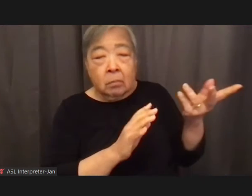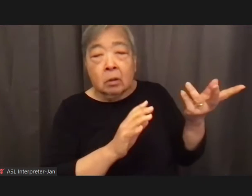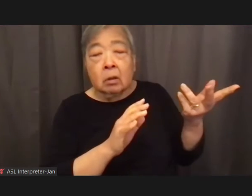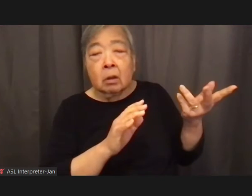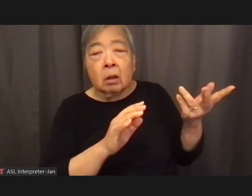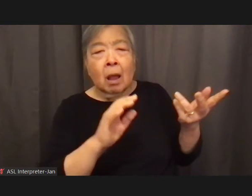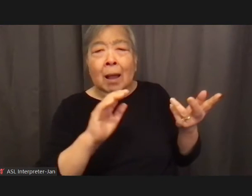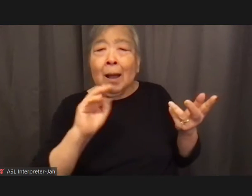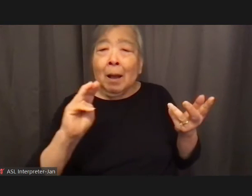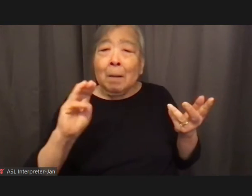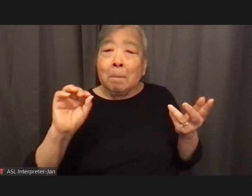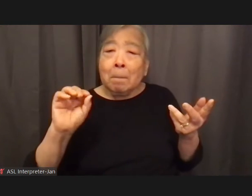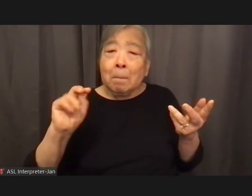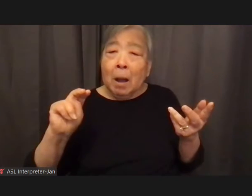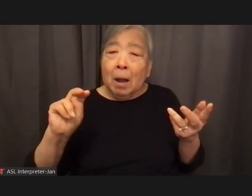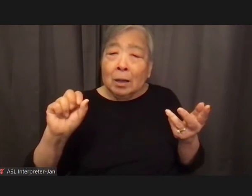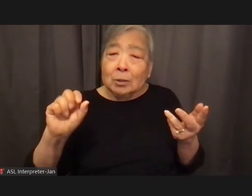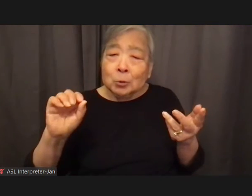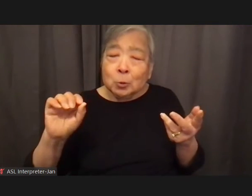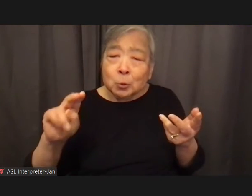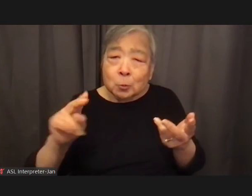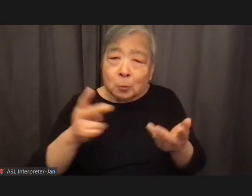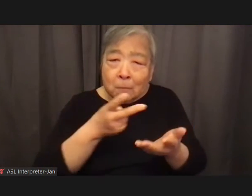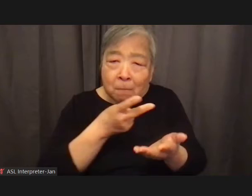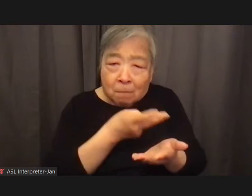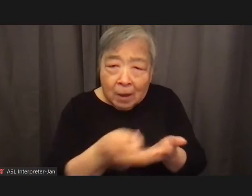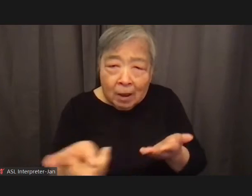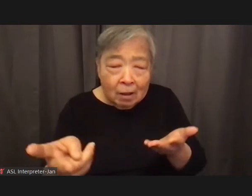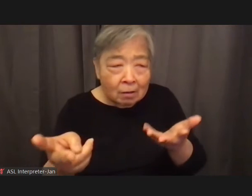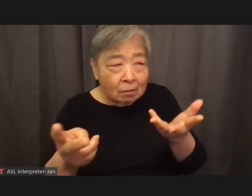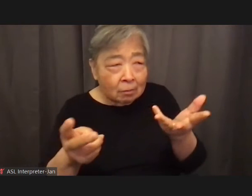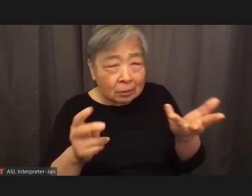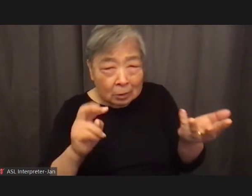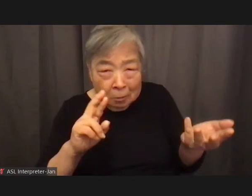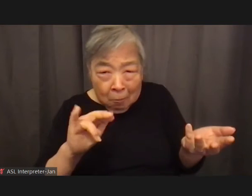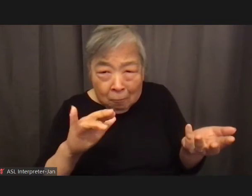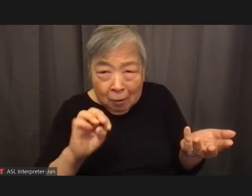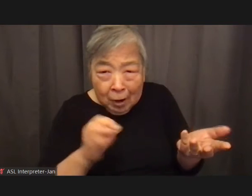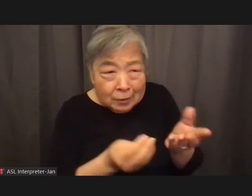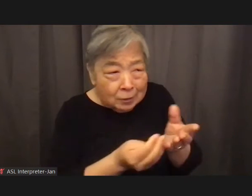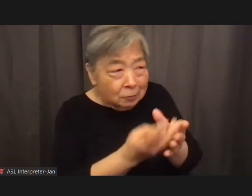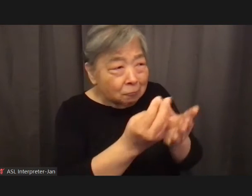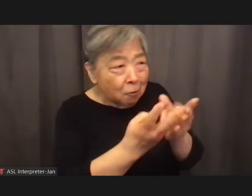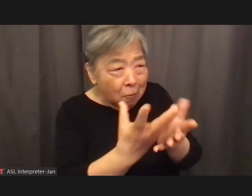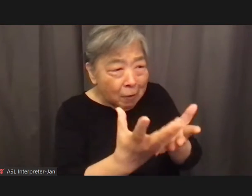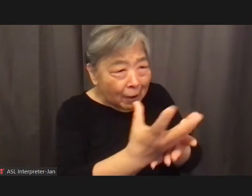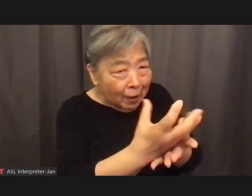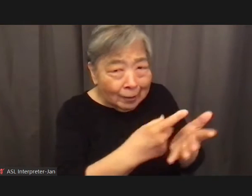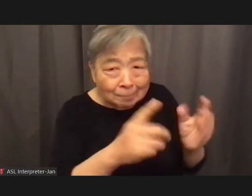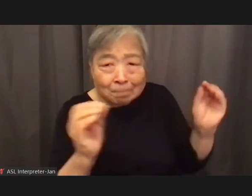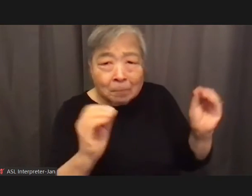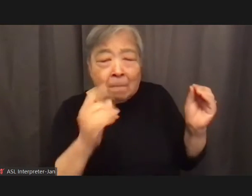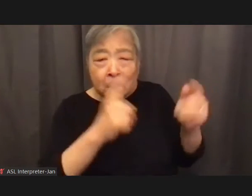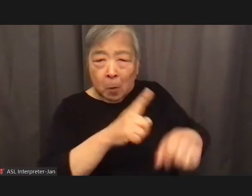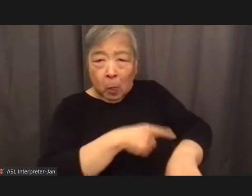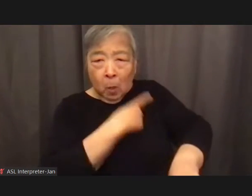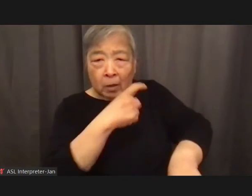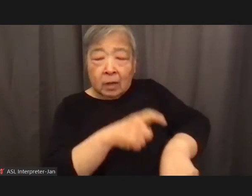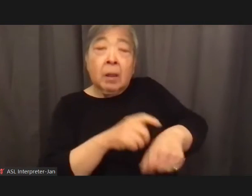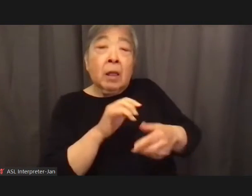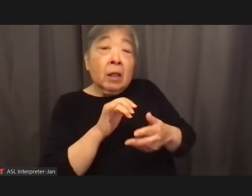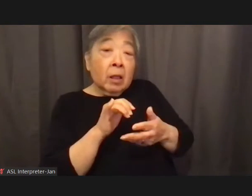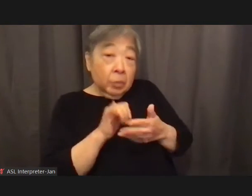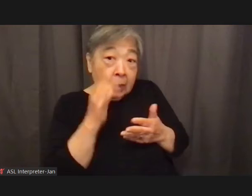was no plant, no rice cultivation for a long time. So that's why that period in the film